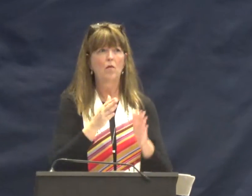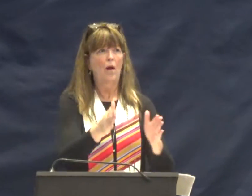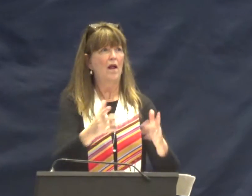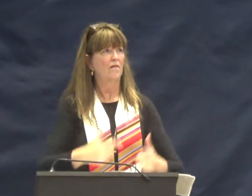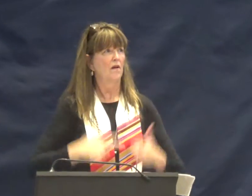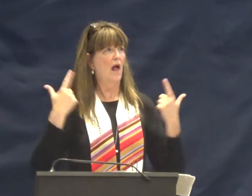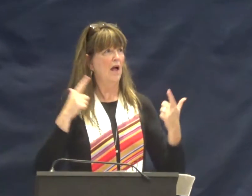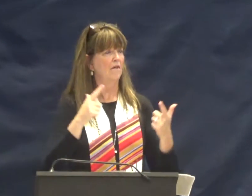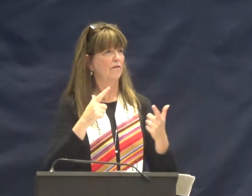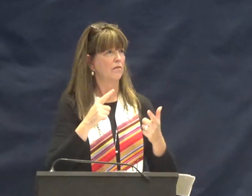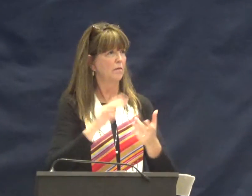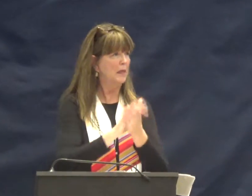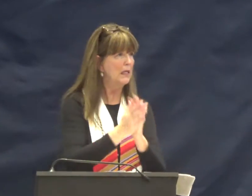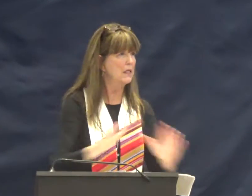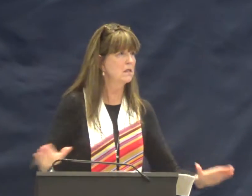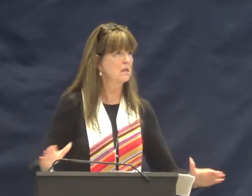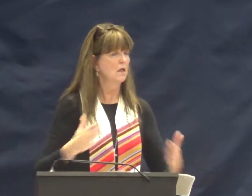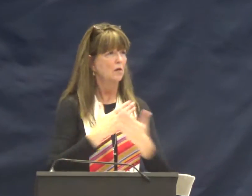found out that he was not